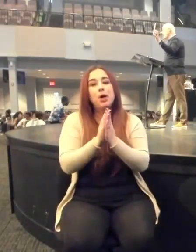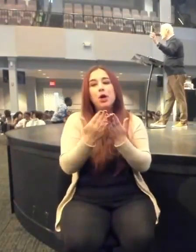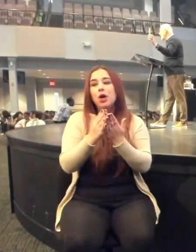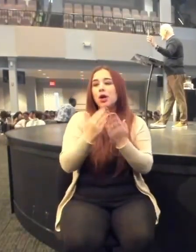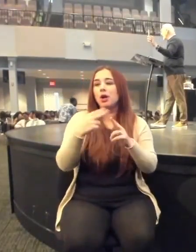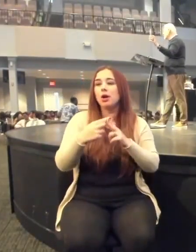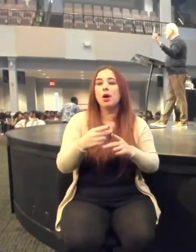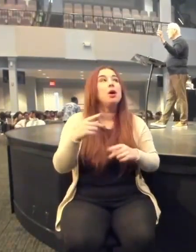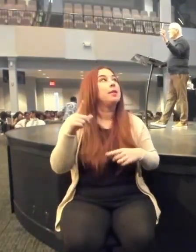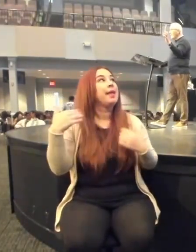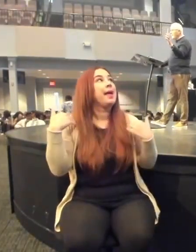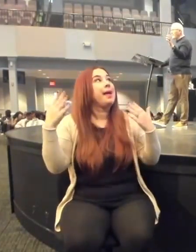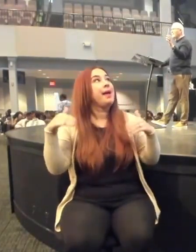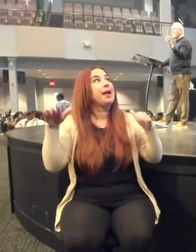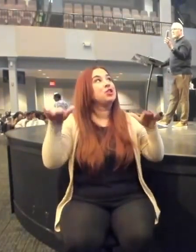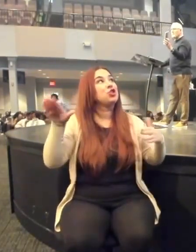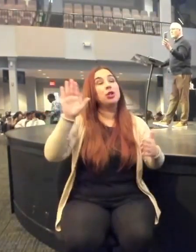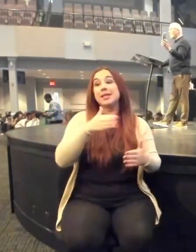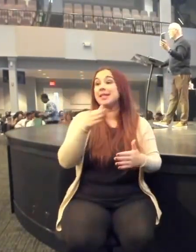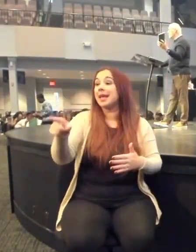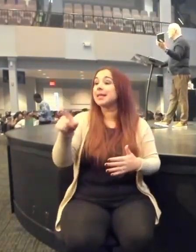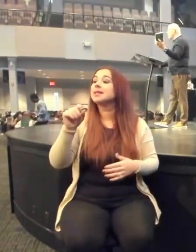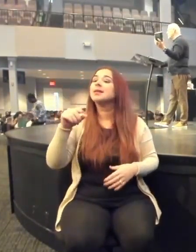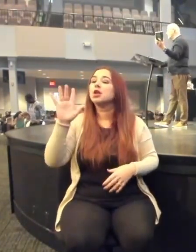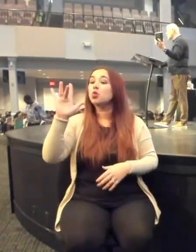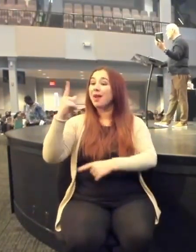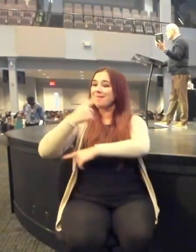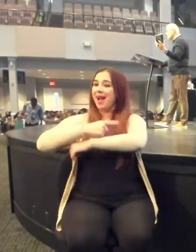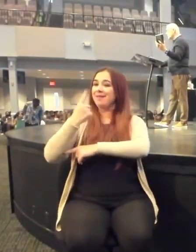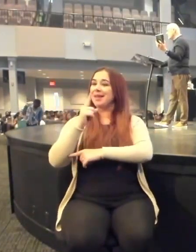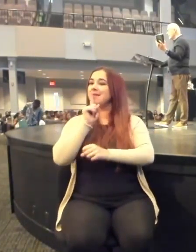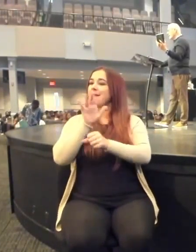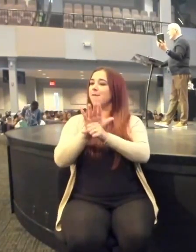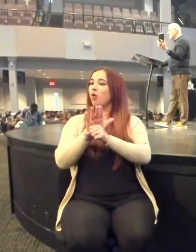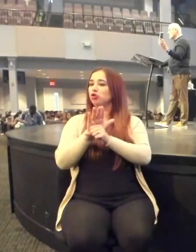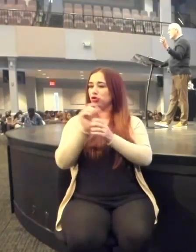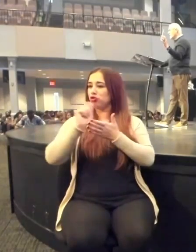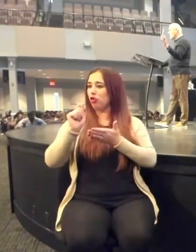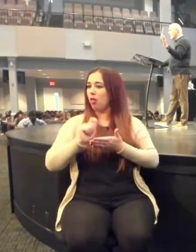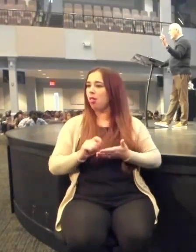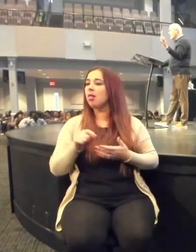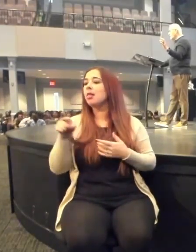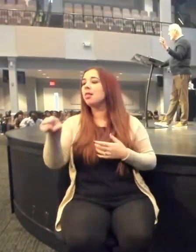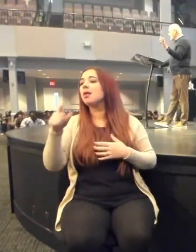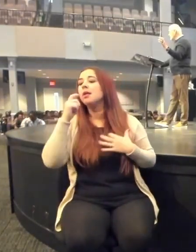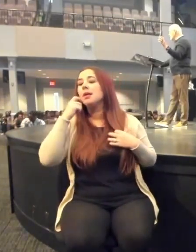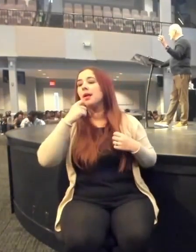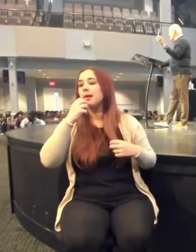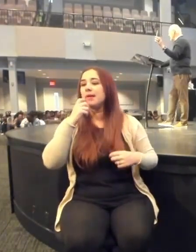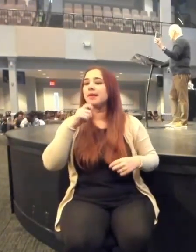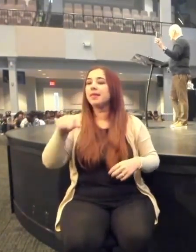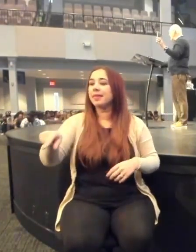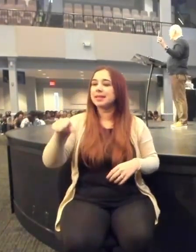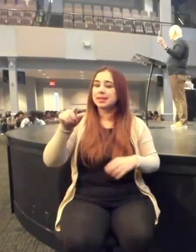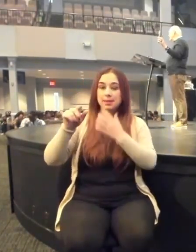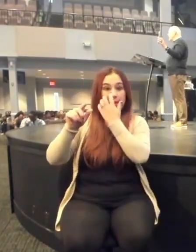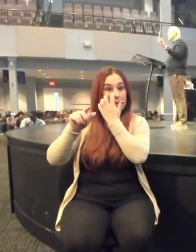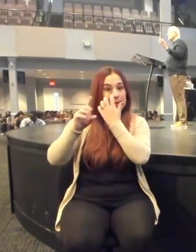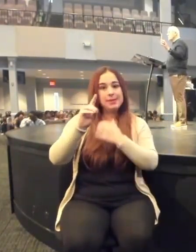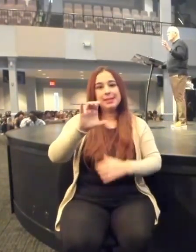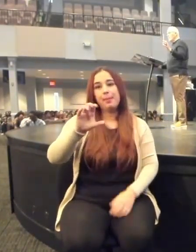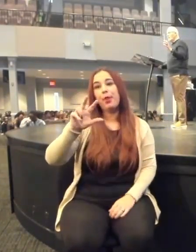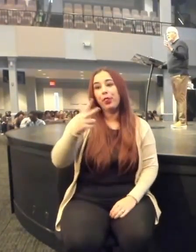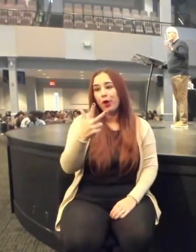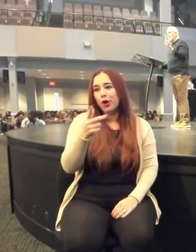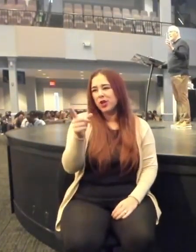Angels Sang. It's a 25-day devotional for you for the Christmas season. Obviously, we've already, this is the 3rd of December,